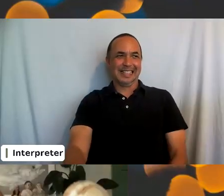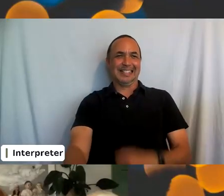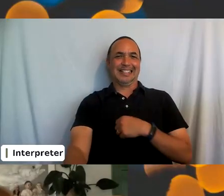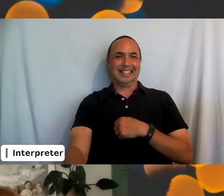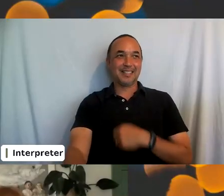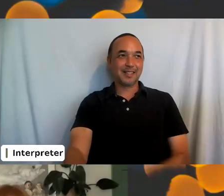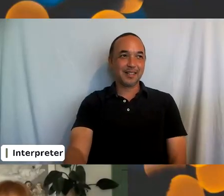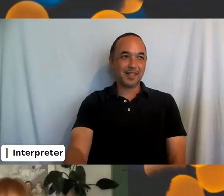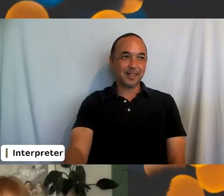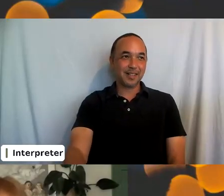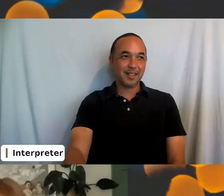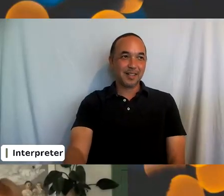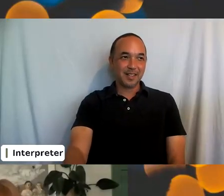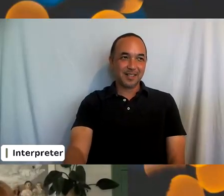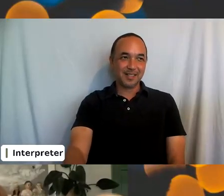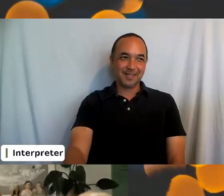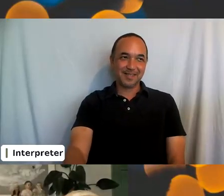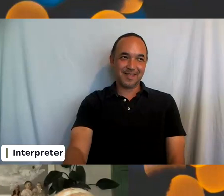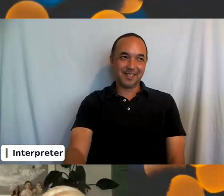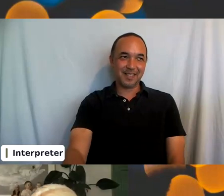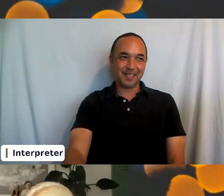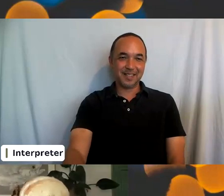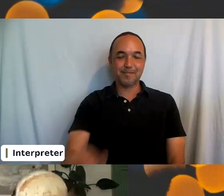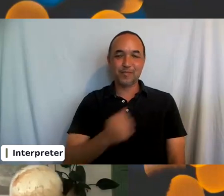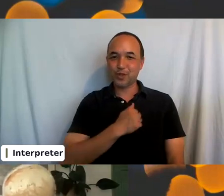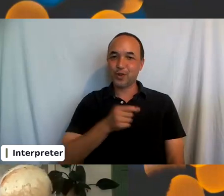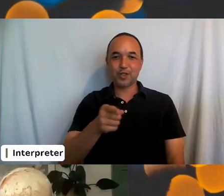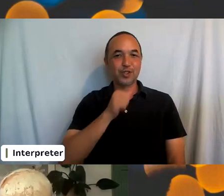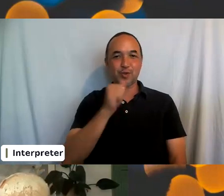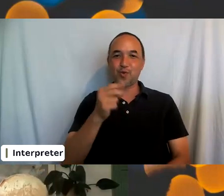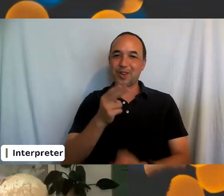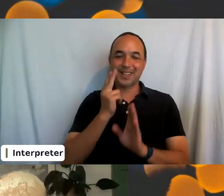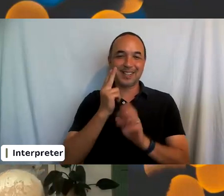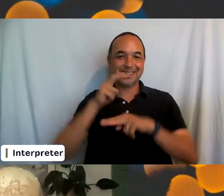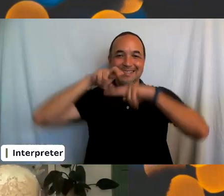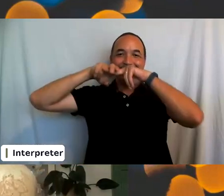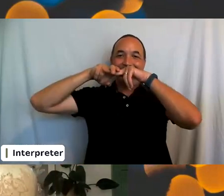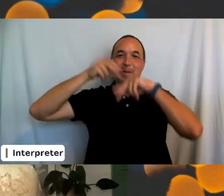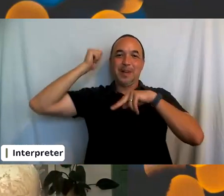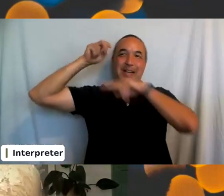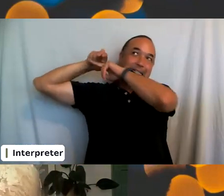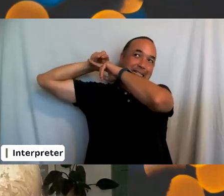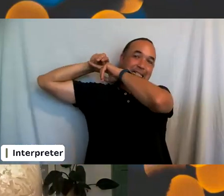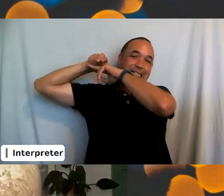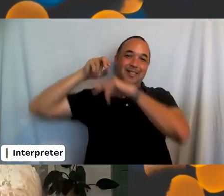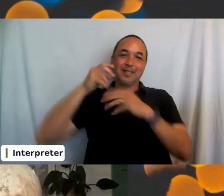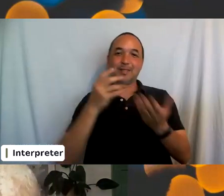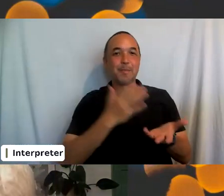wouldn't fit on the mantle behind me, and she's one of my favorites. So I wanted to make sure everyone saw her.